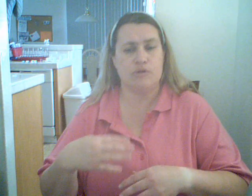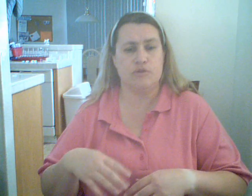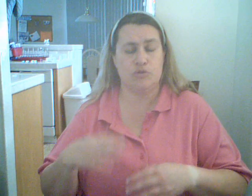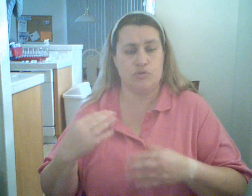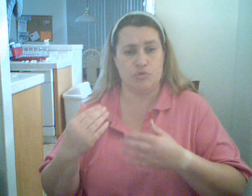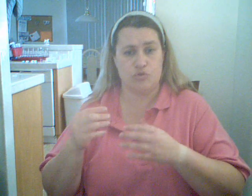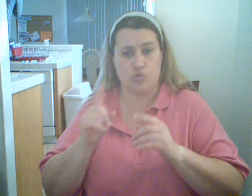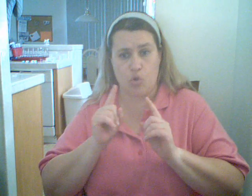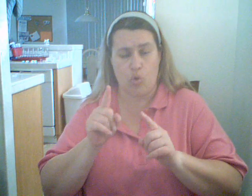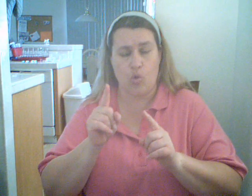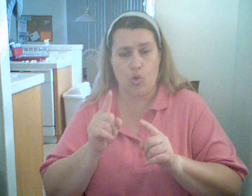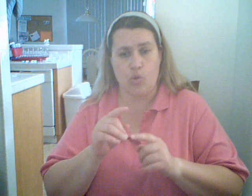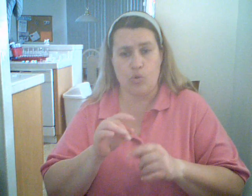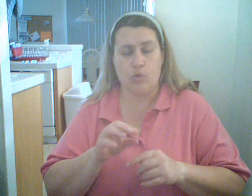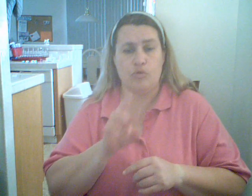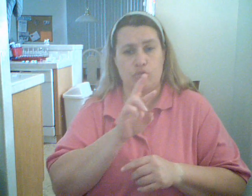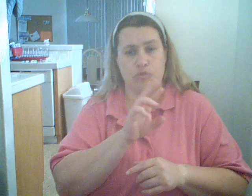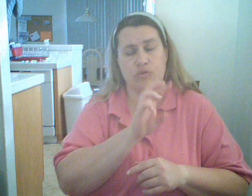website, you can look under www.rid.org